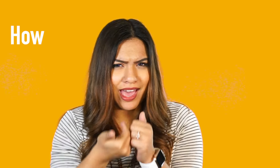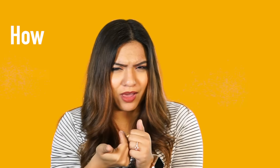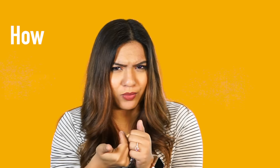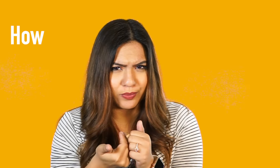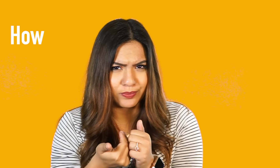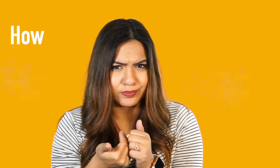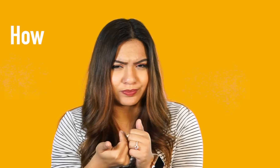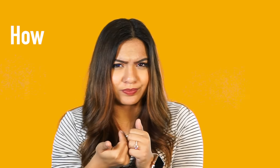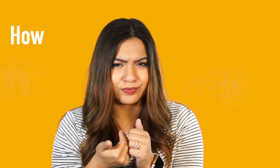how.